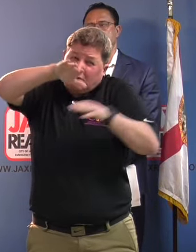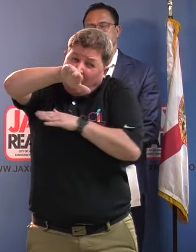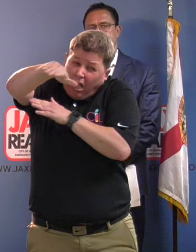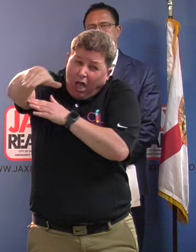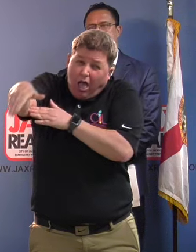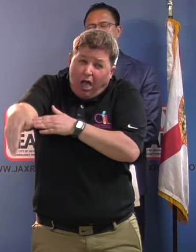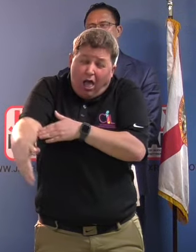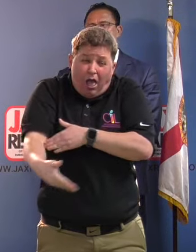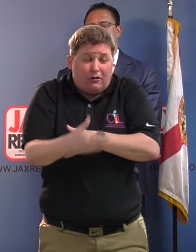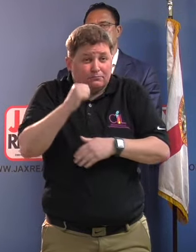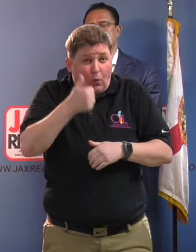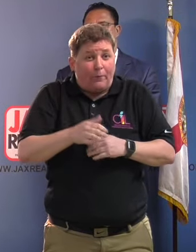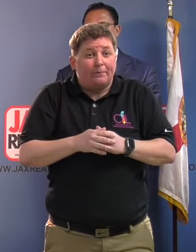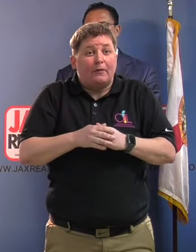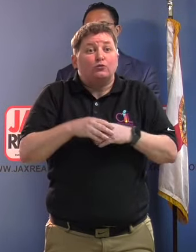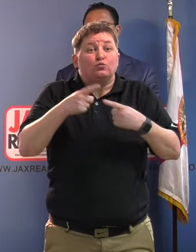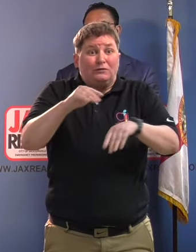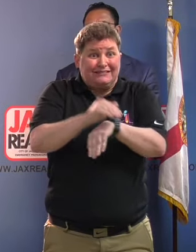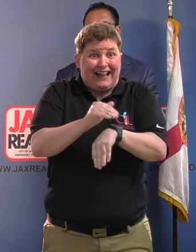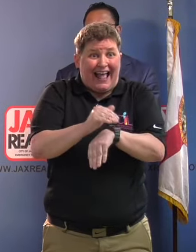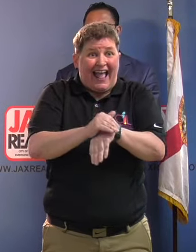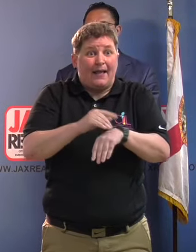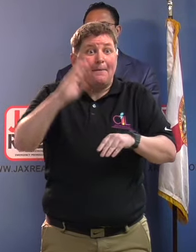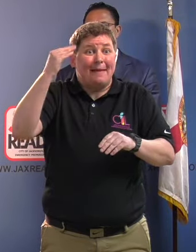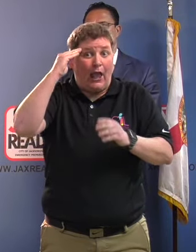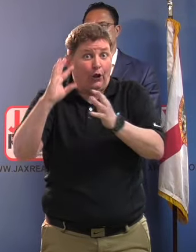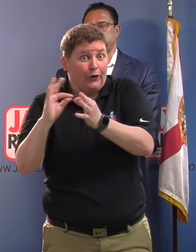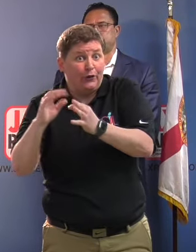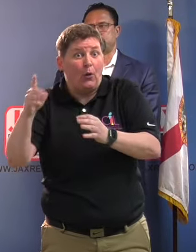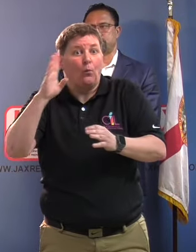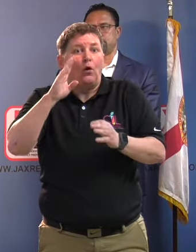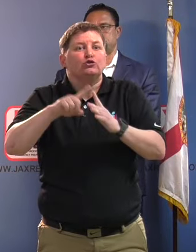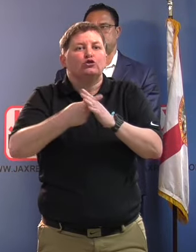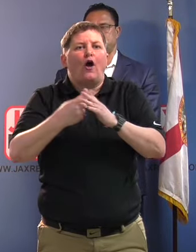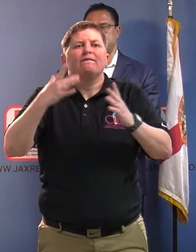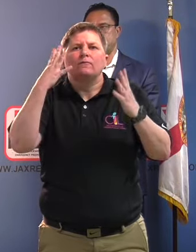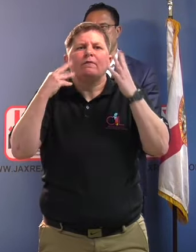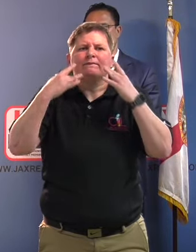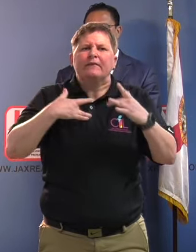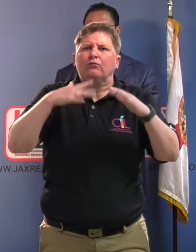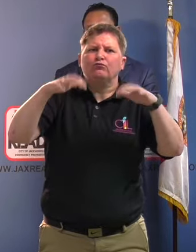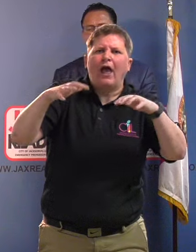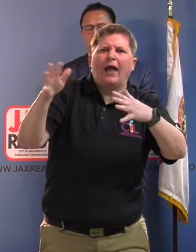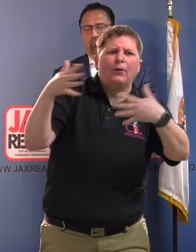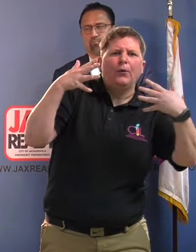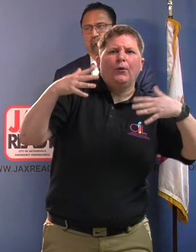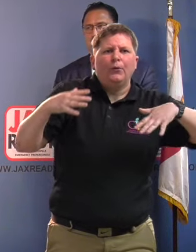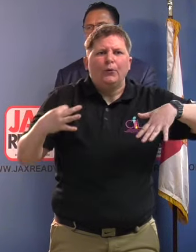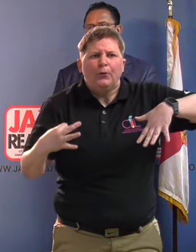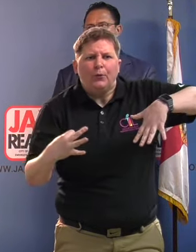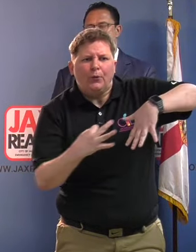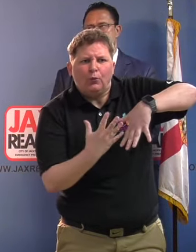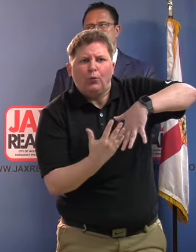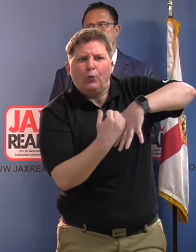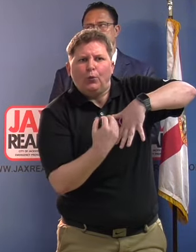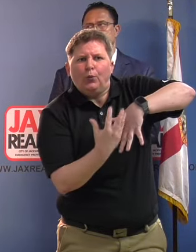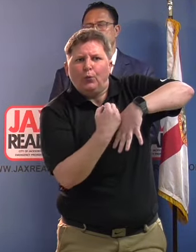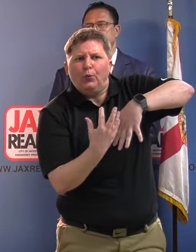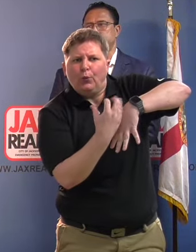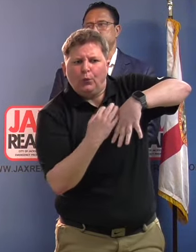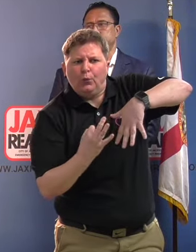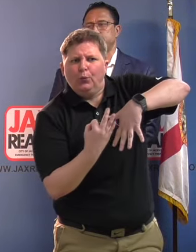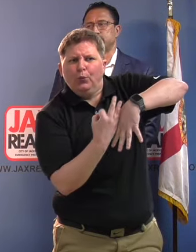as the mayor had said, we are going to start seeing bands of showers and storms beginning to work their way upward up the Florida Peninsula into portions of